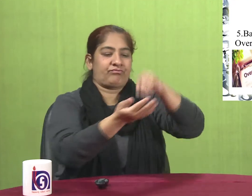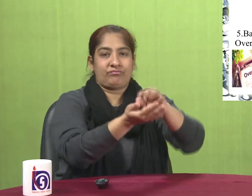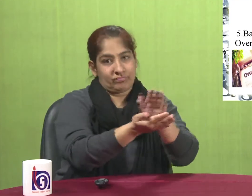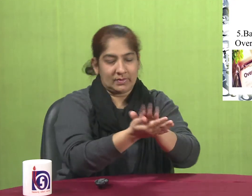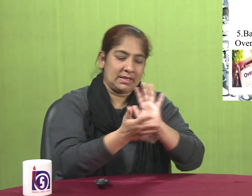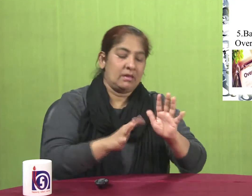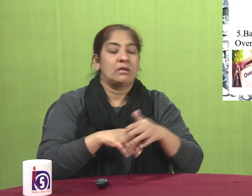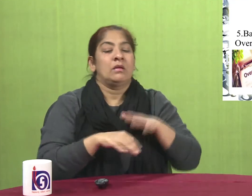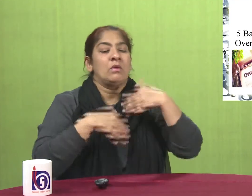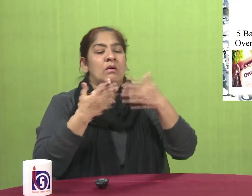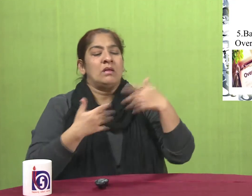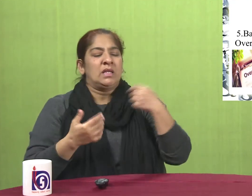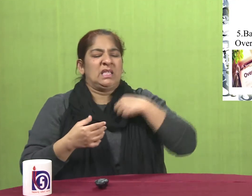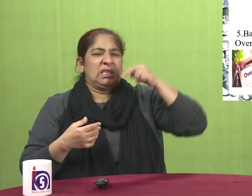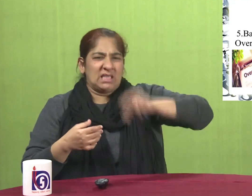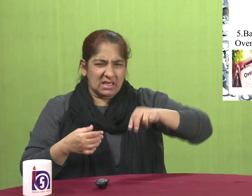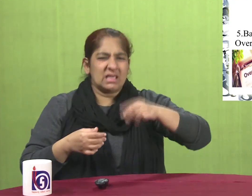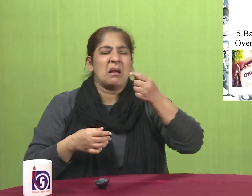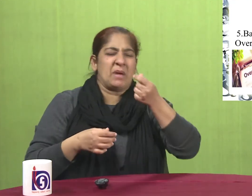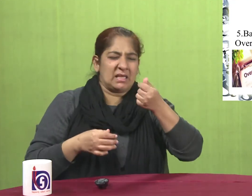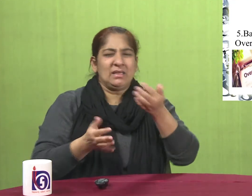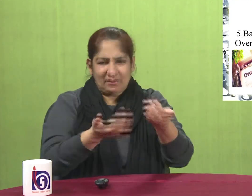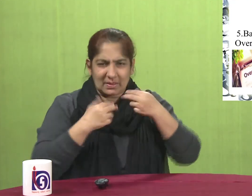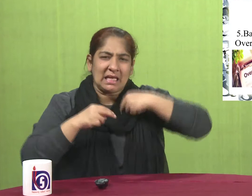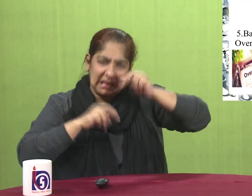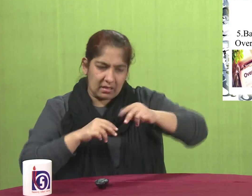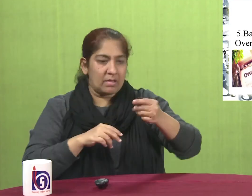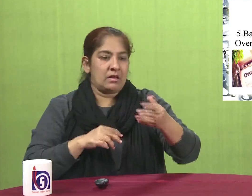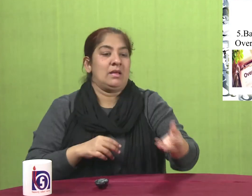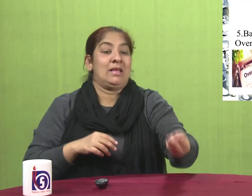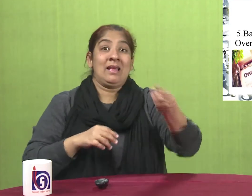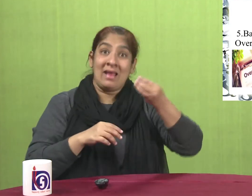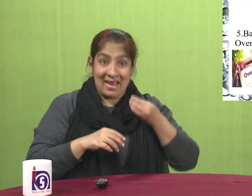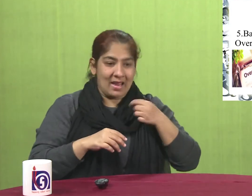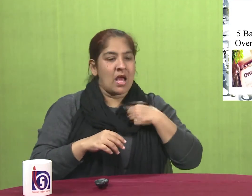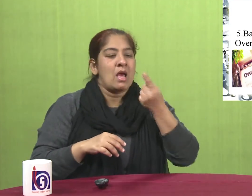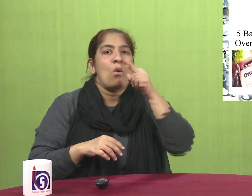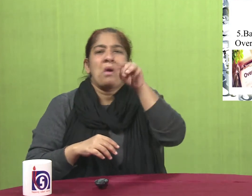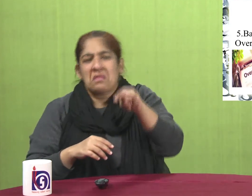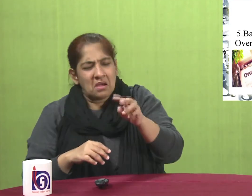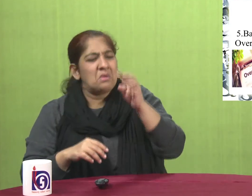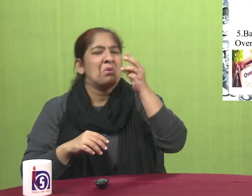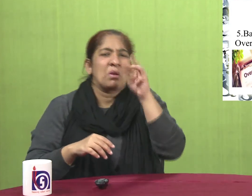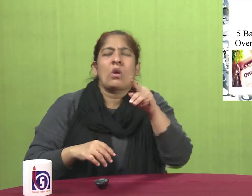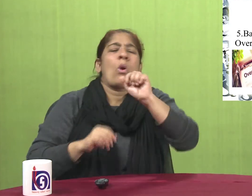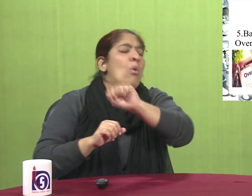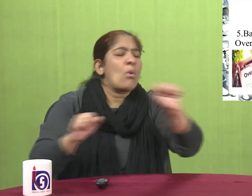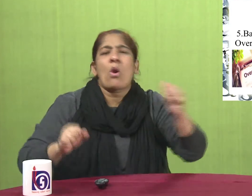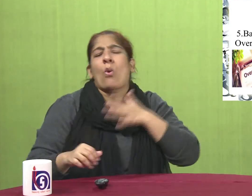So for example, if you have an account and if you take out money from that account, it gives you the